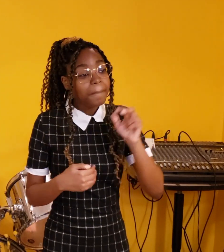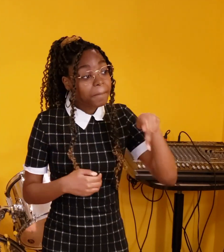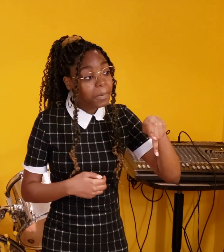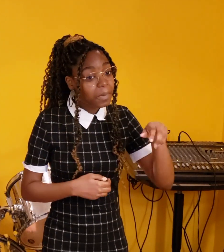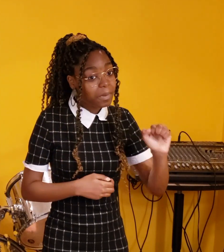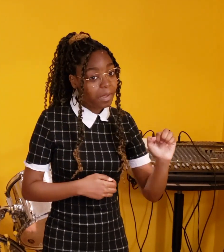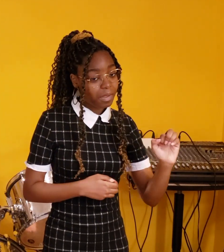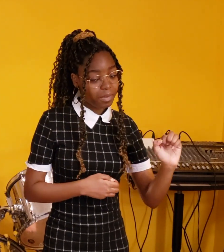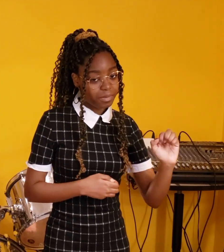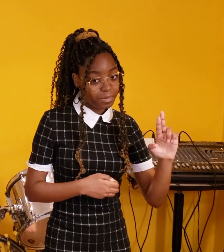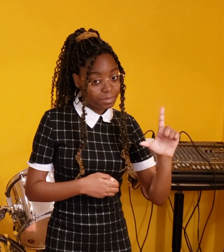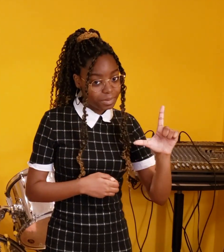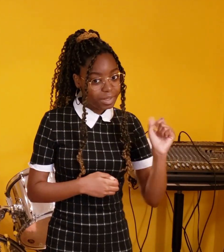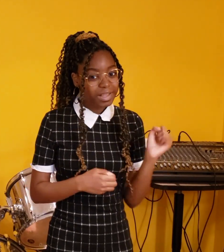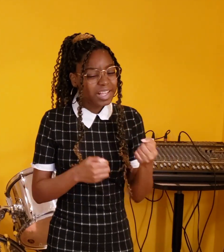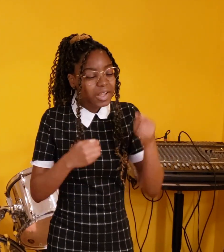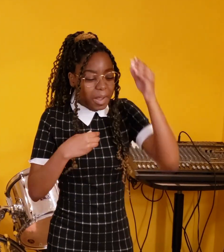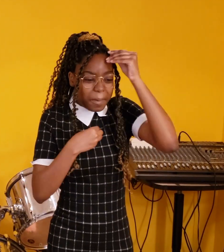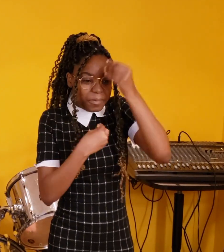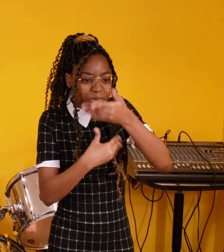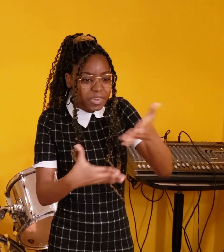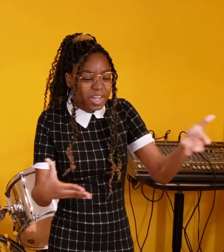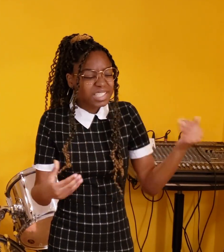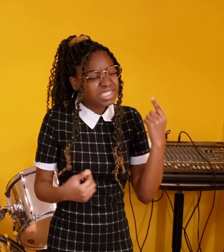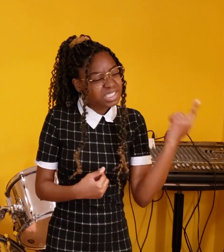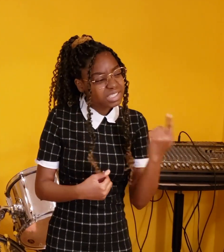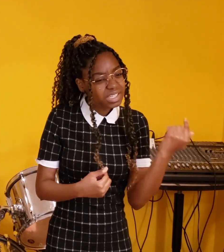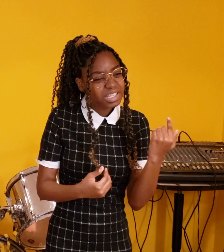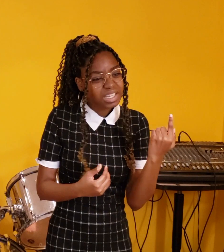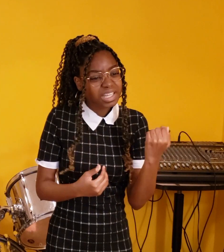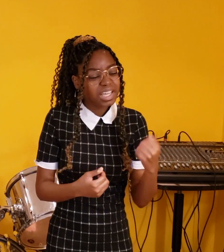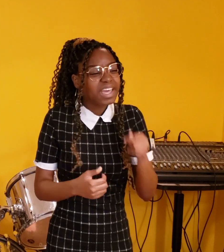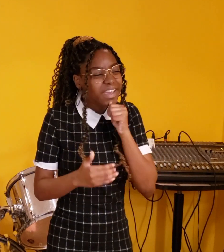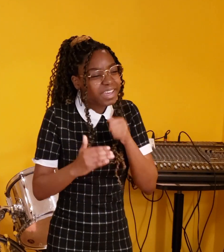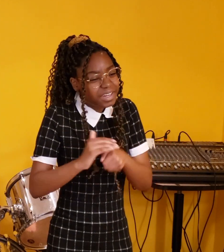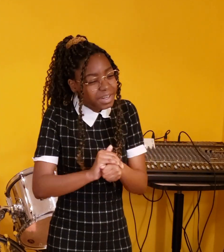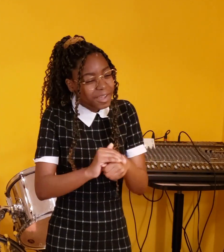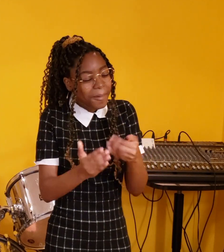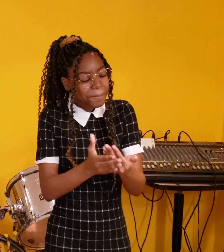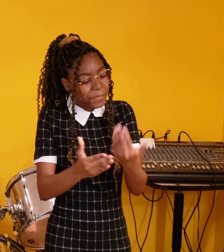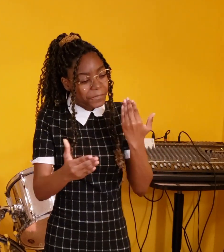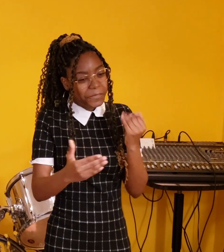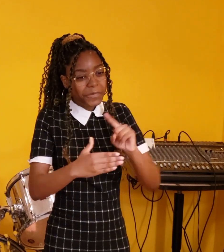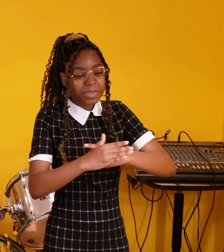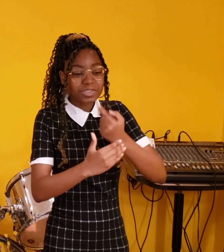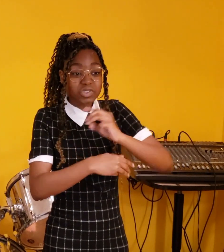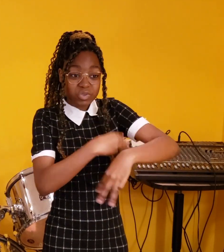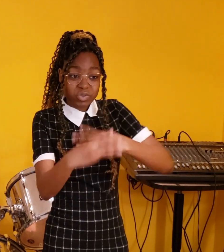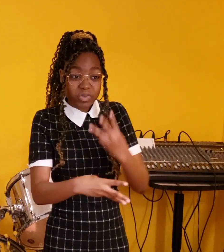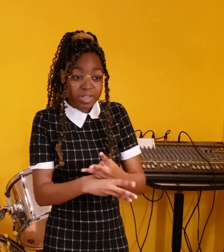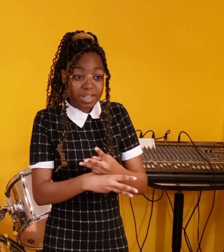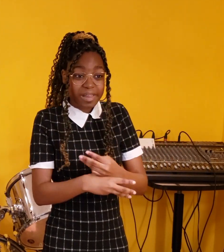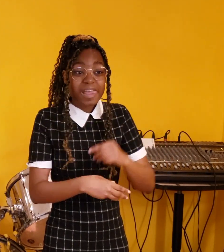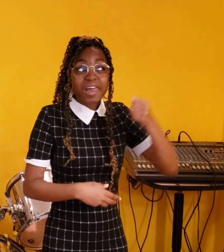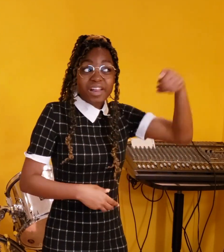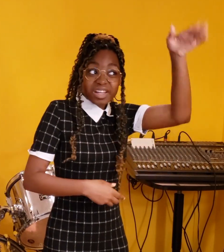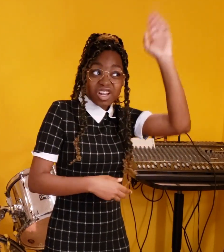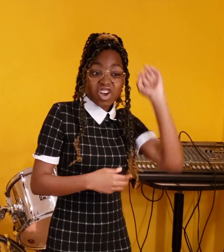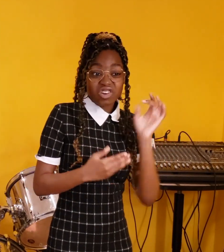us something that was hidden before the foundation of the world, but now God has chosen in His wisdom to reveal to us that